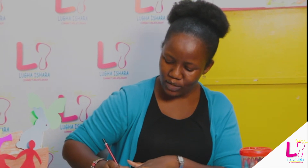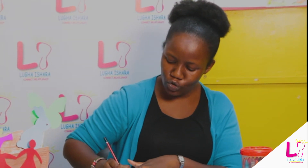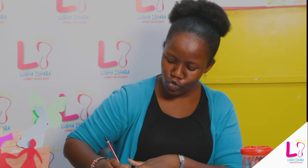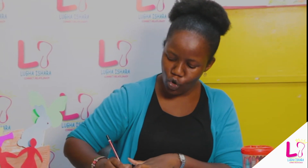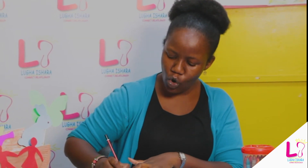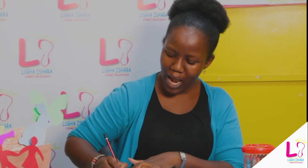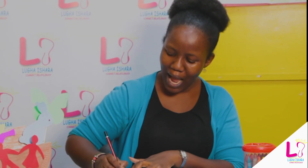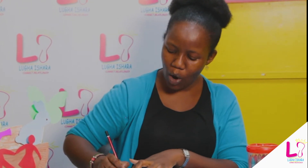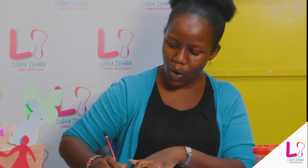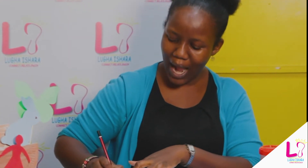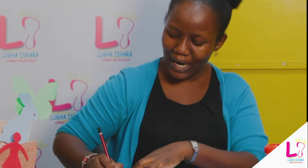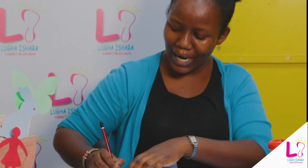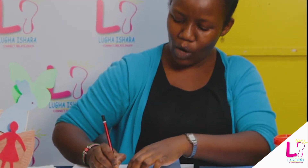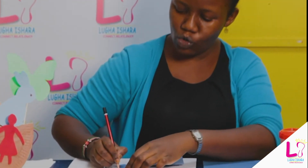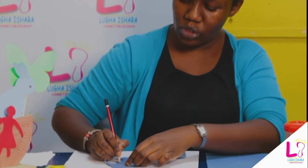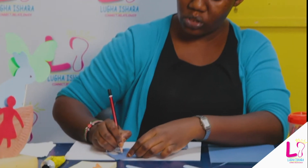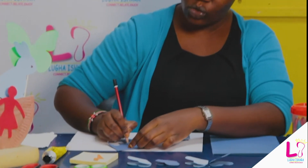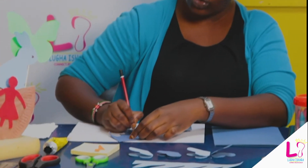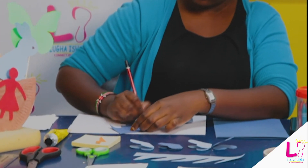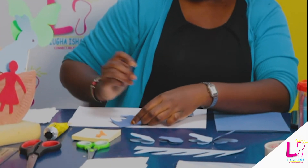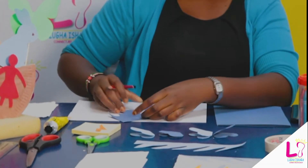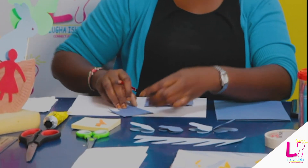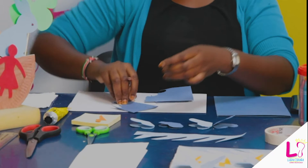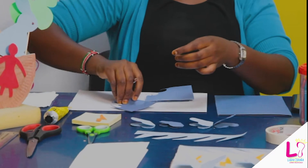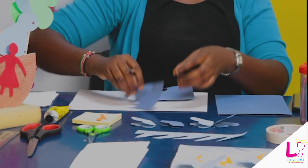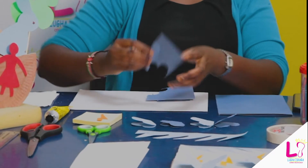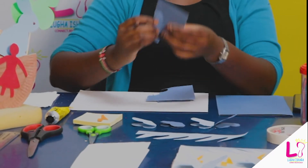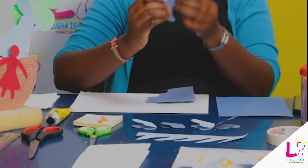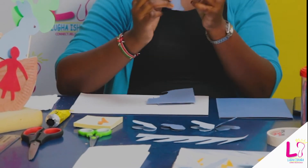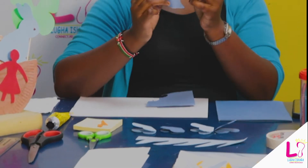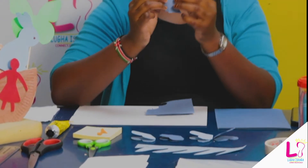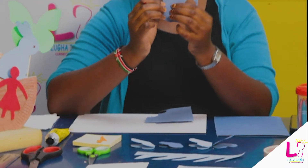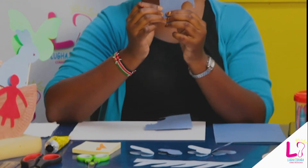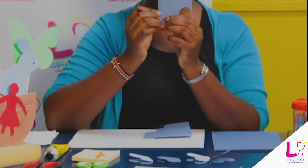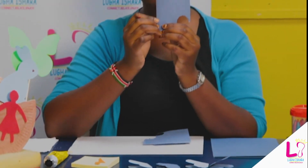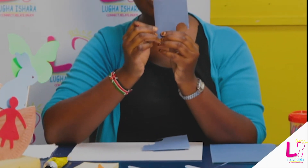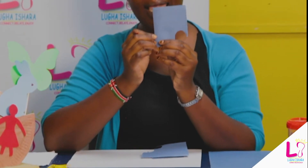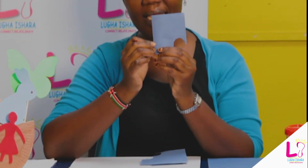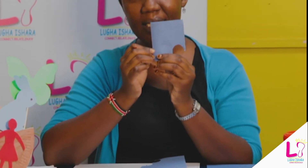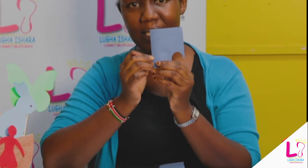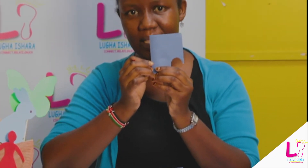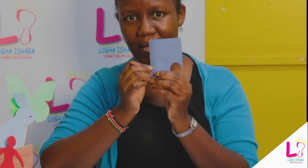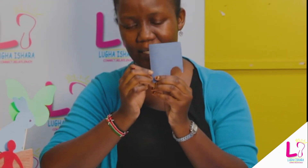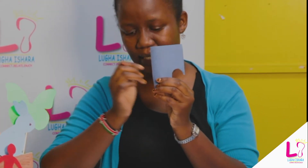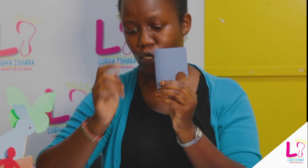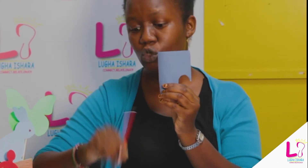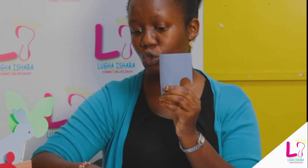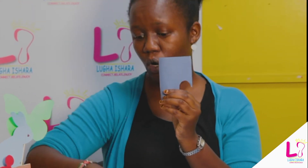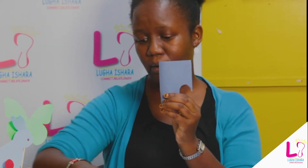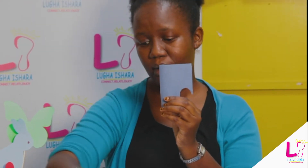just draw how a cloud would look like. Something like that. So, you